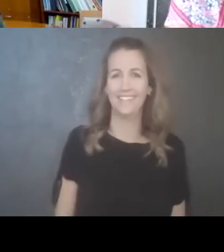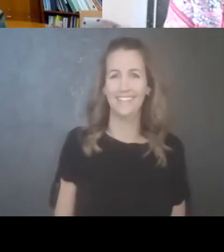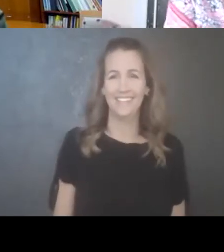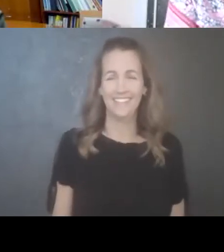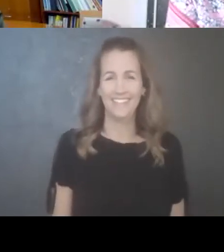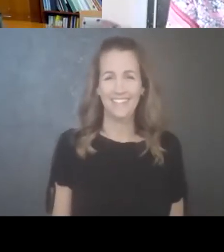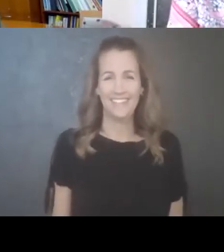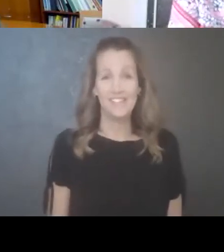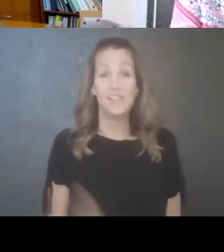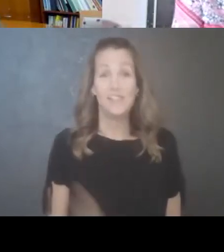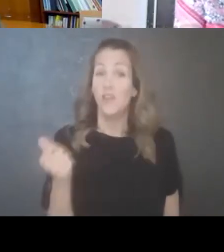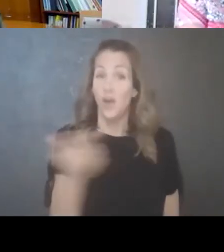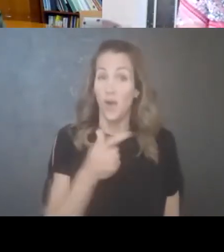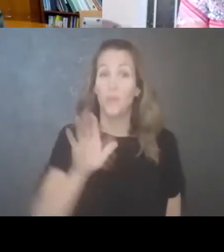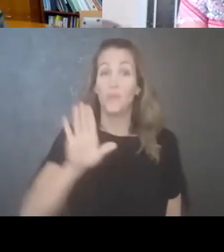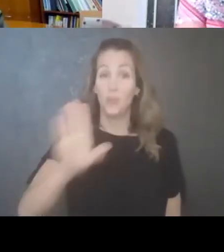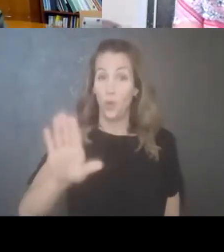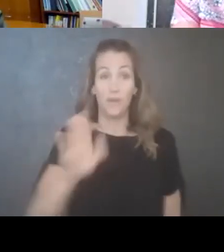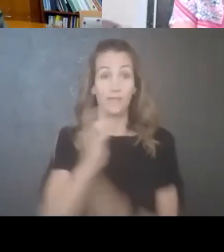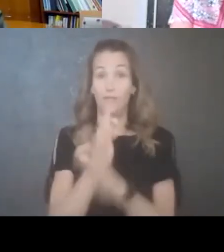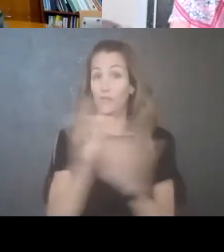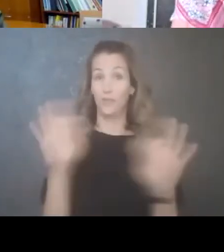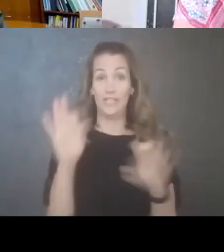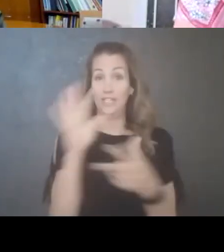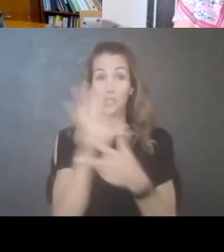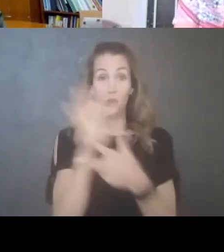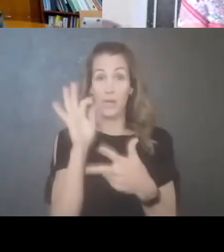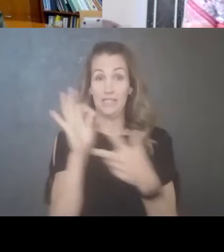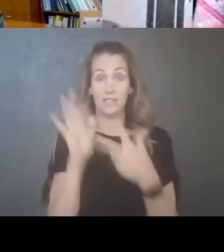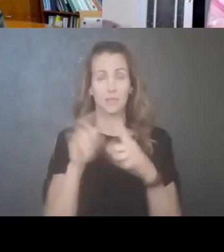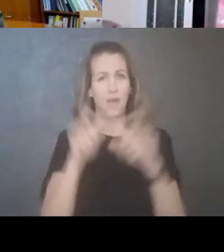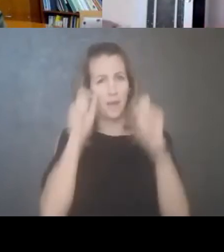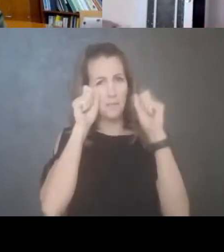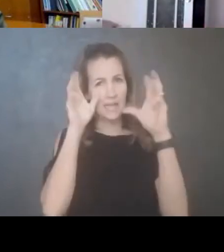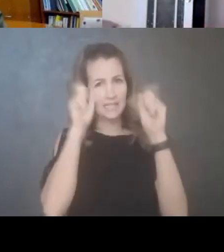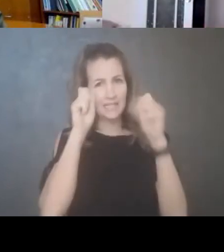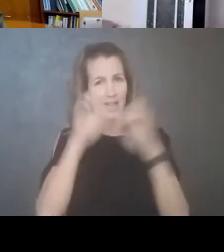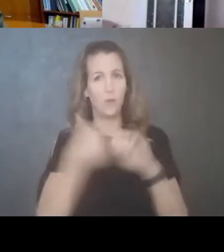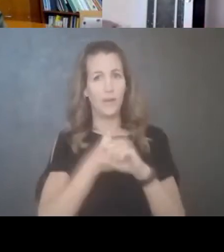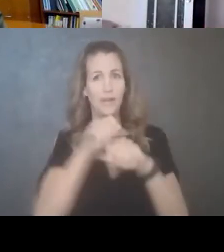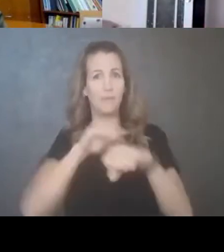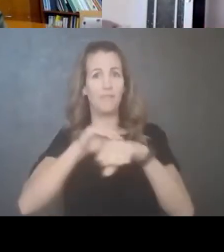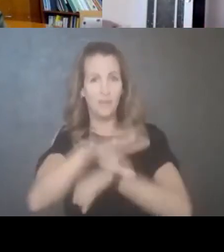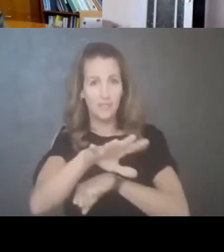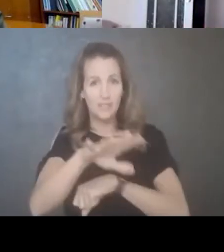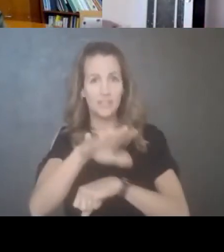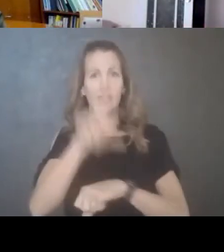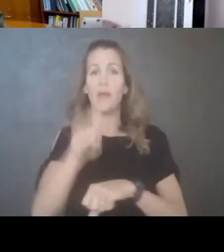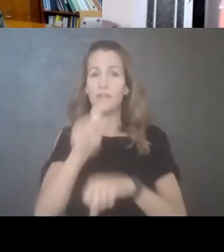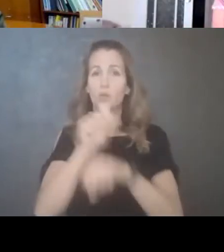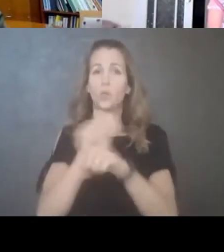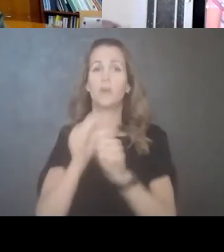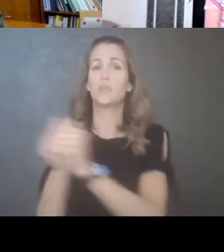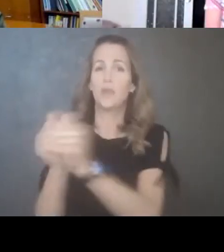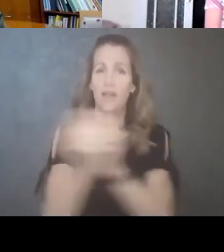And these are all your free choices. But it's amazing how we can be influenced and how we need to work together to really